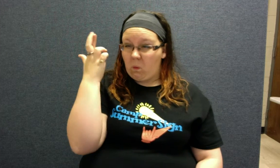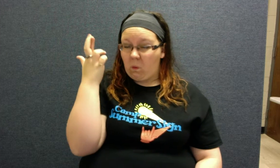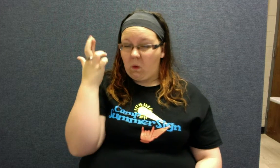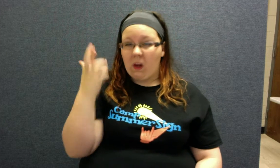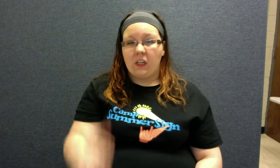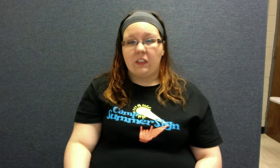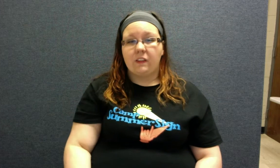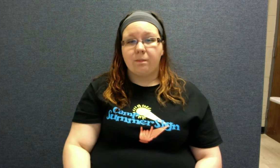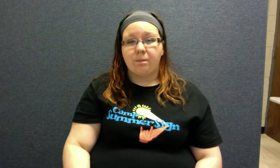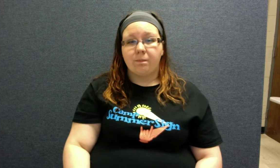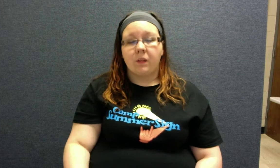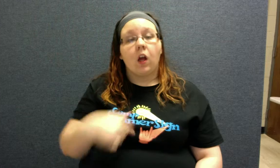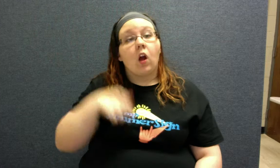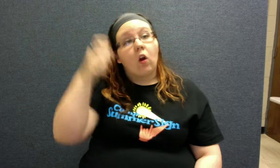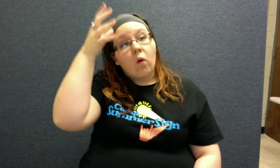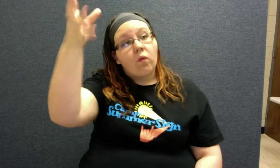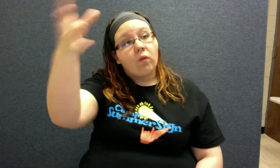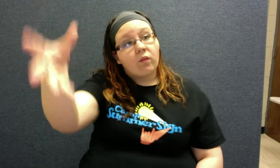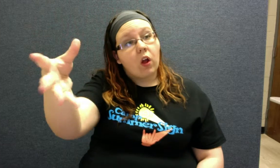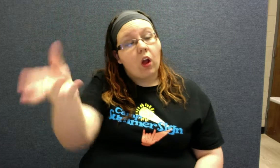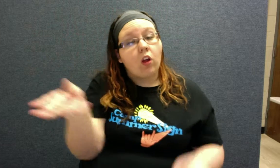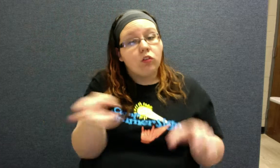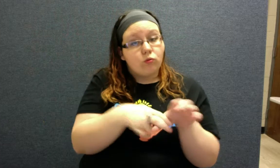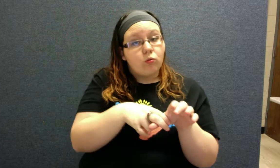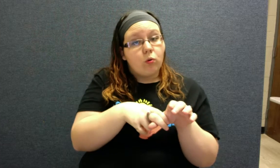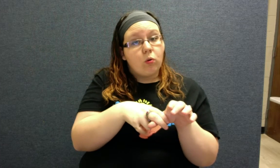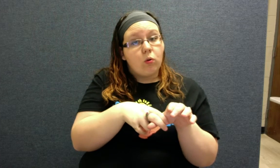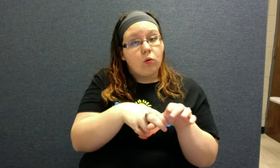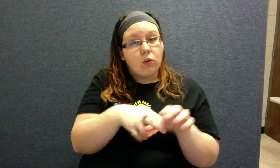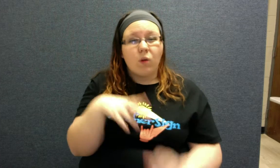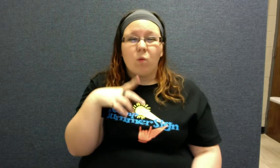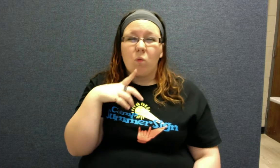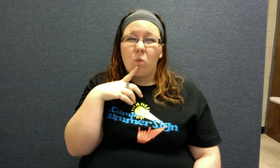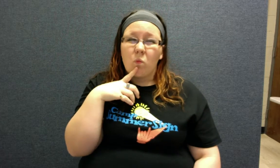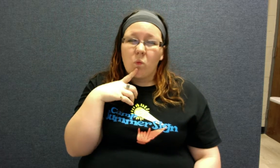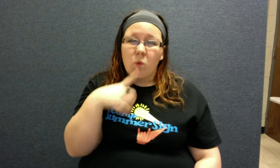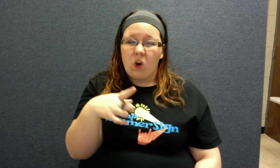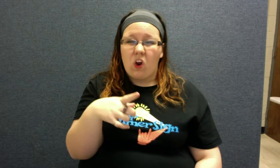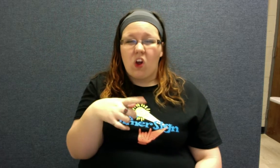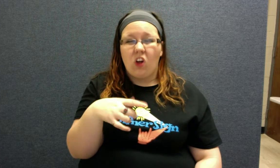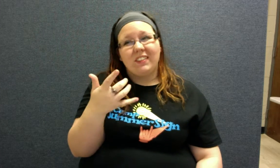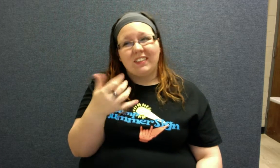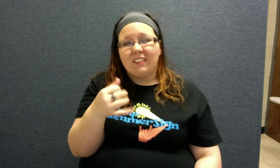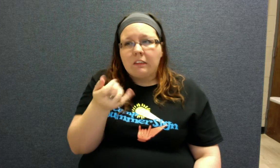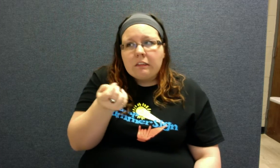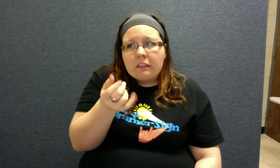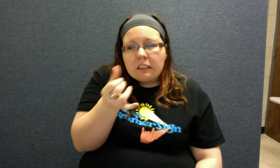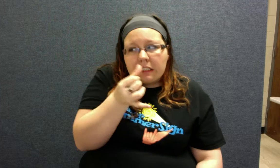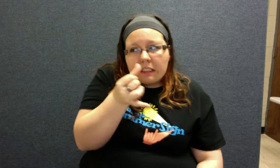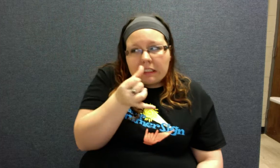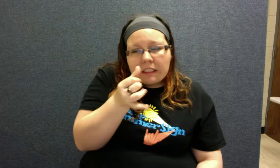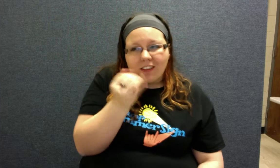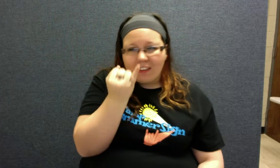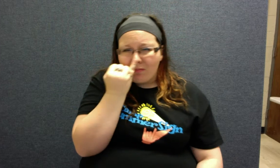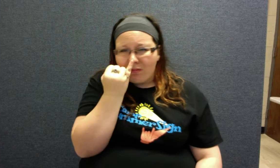that I had grandfathers that were in the military. Real bulk of it, and this is silly, the sort of immature, naive, younger version of